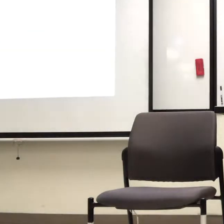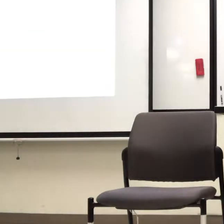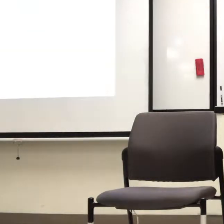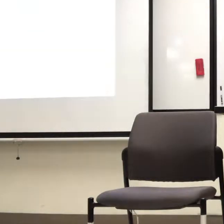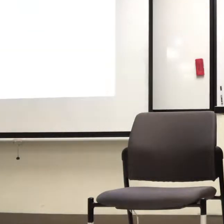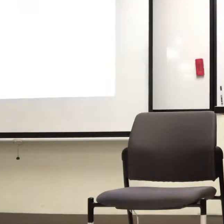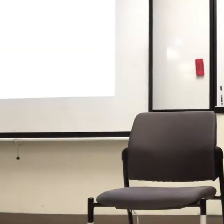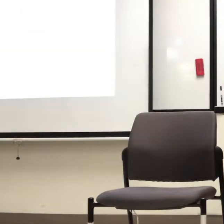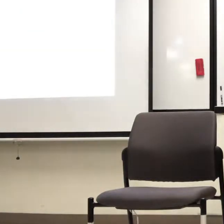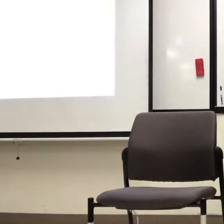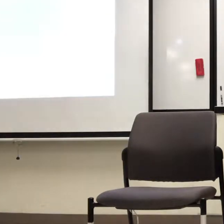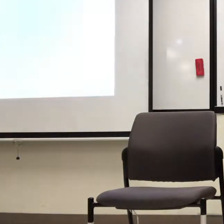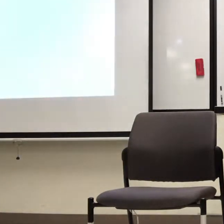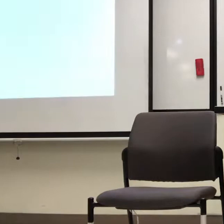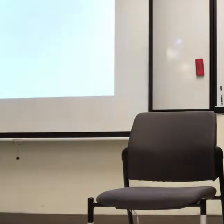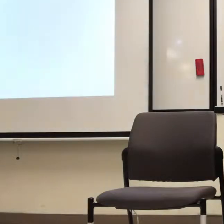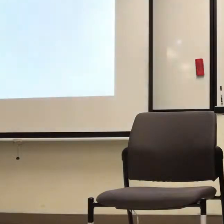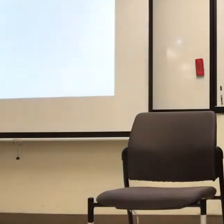Let's see here.